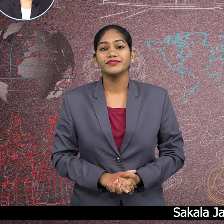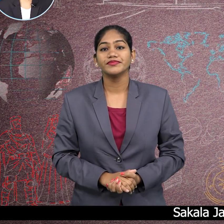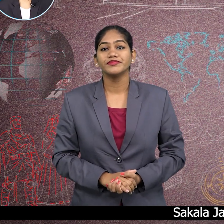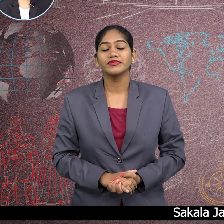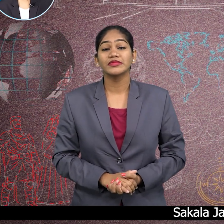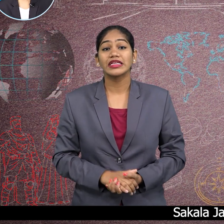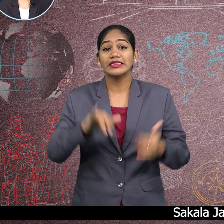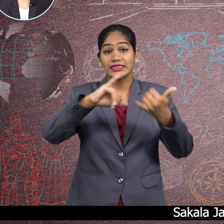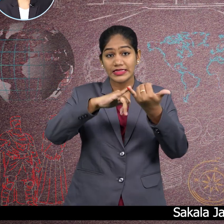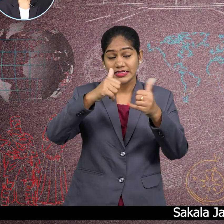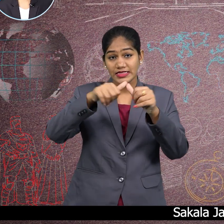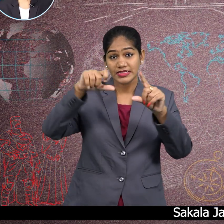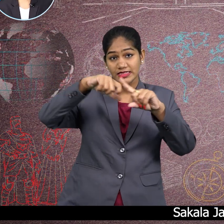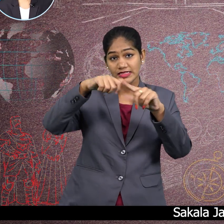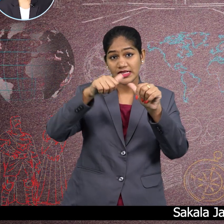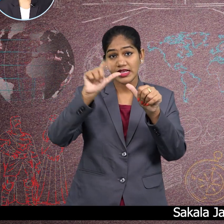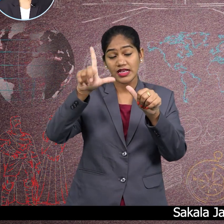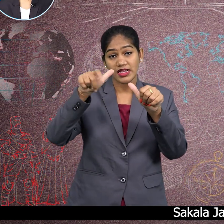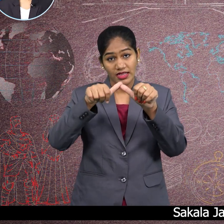Sakala Janula Same,